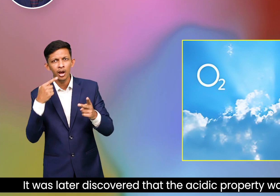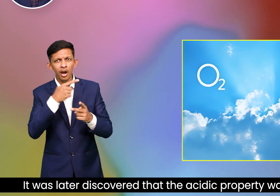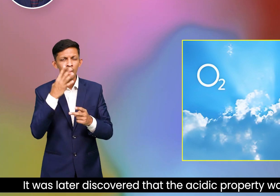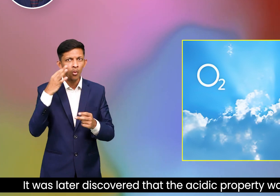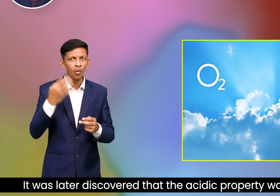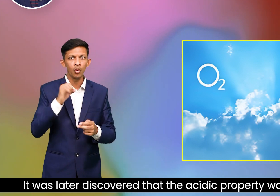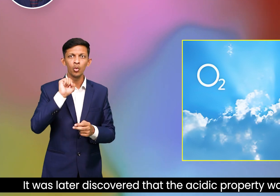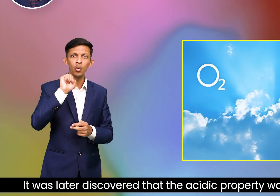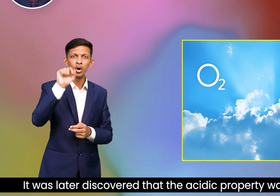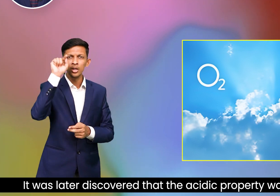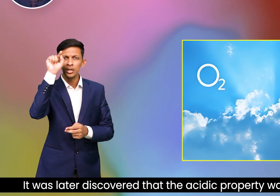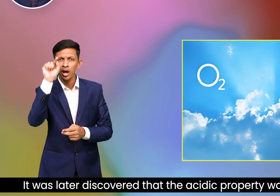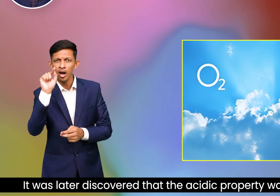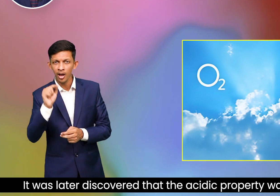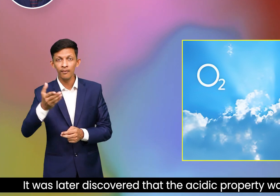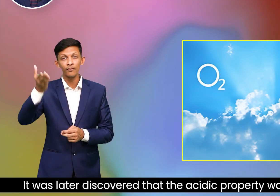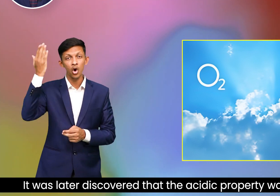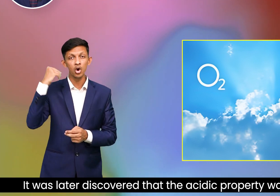oxygen.